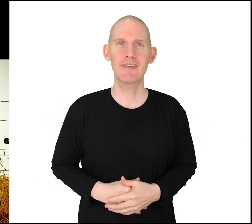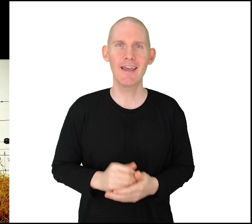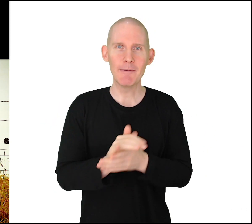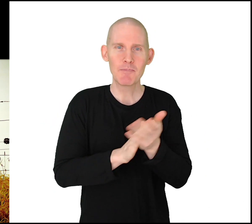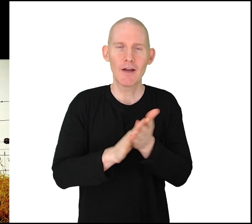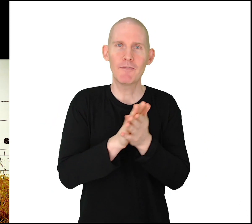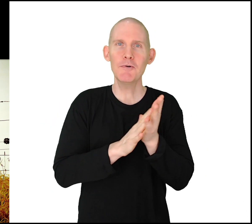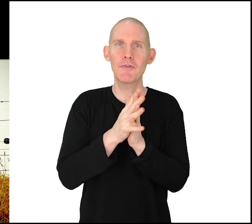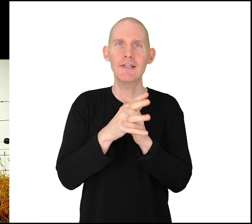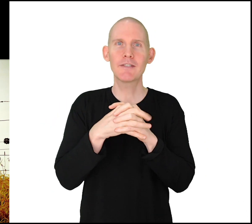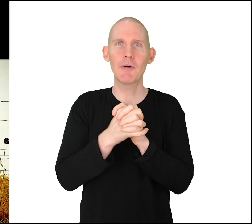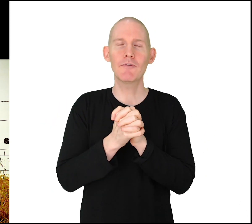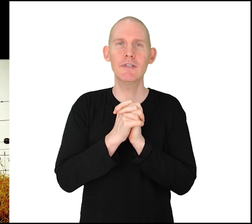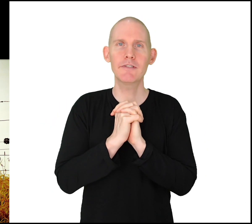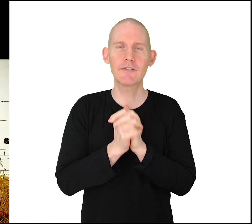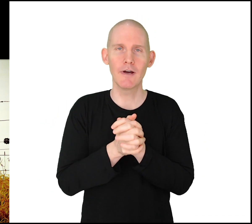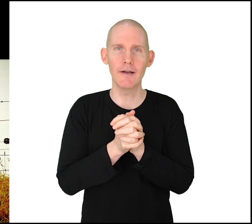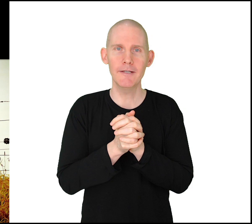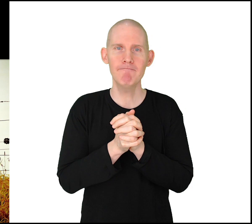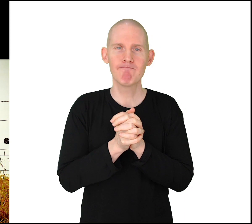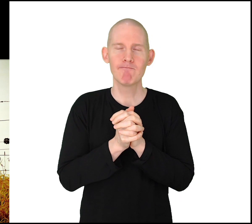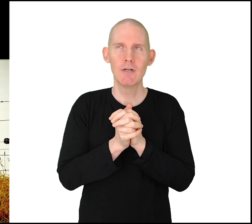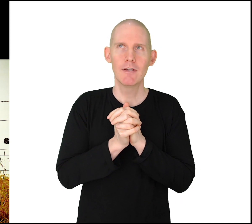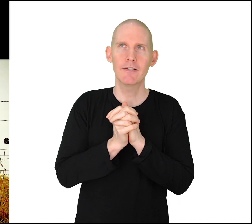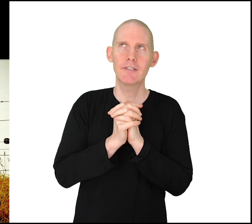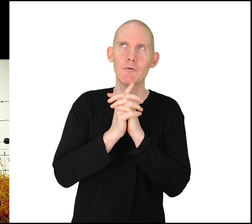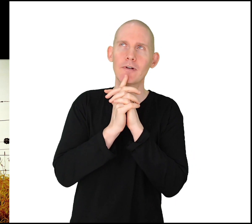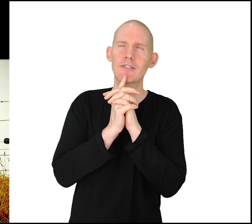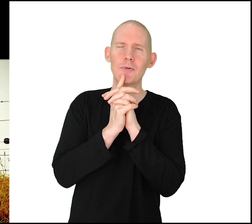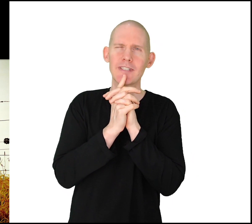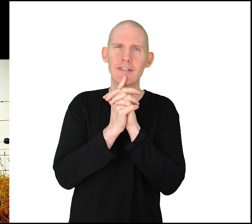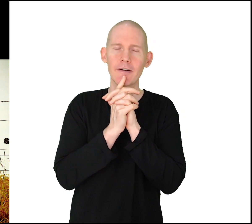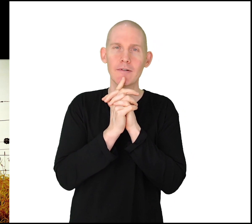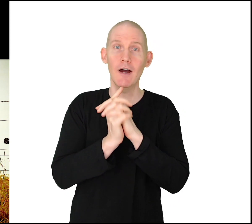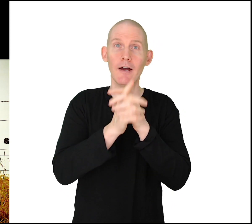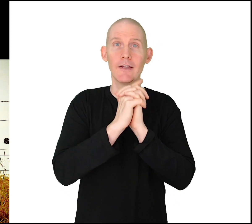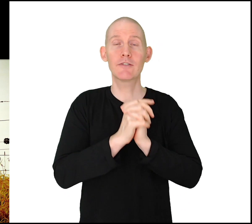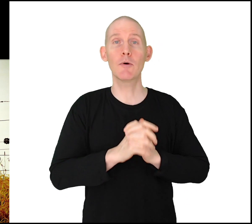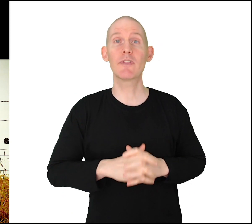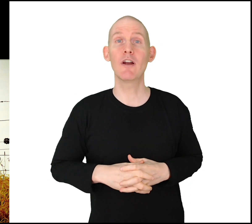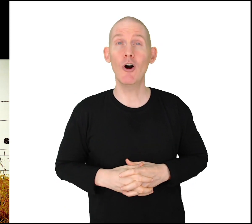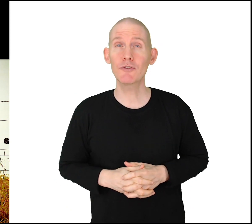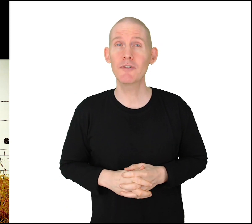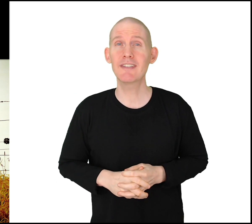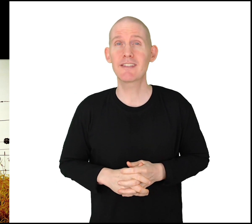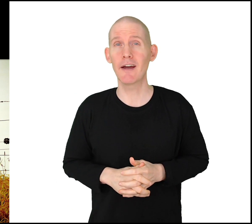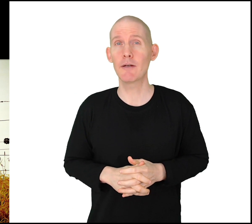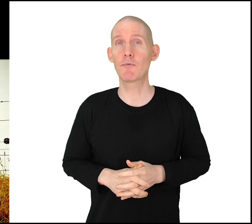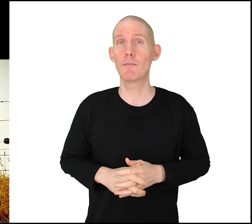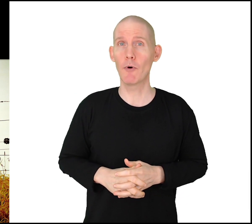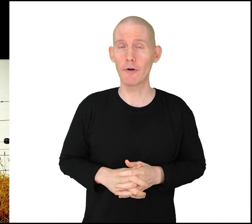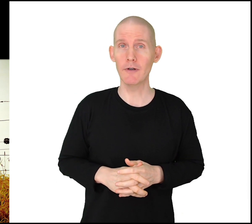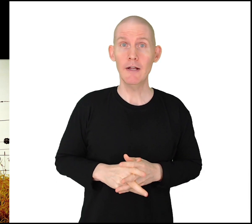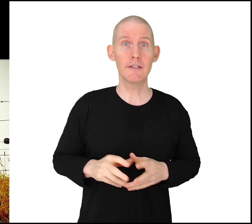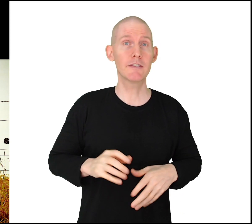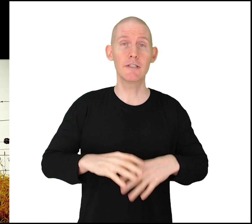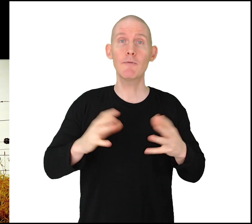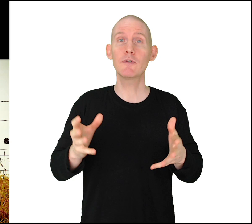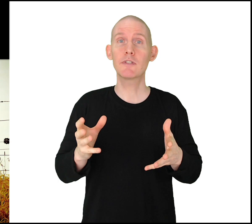Okay, a few things about this sign. Let's see, where should we start? Let's start with an alternate sign for border. This is a different